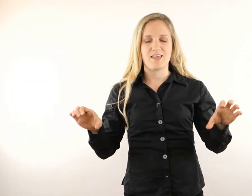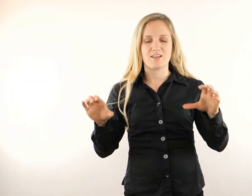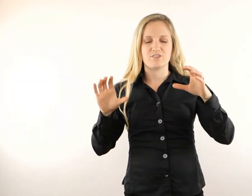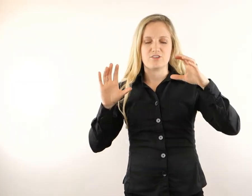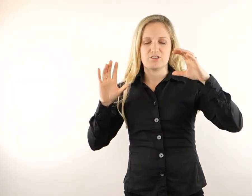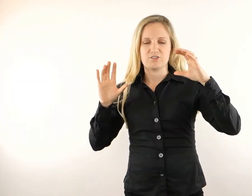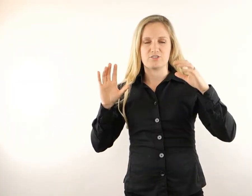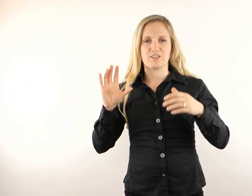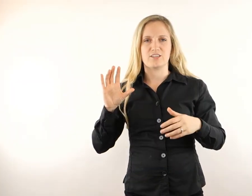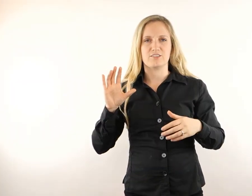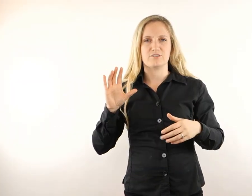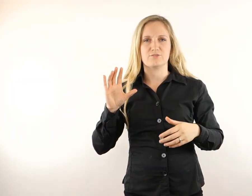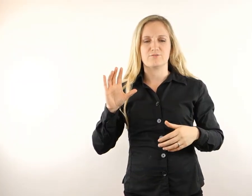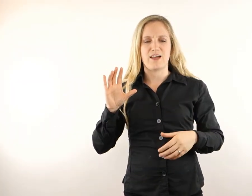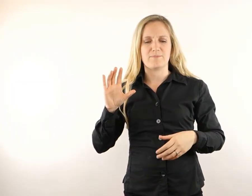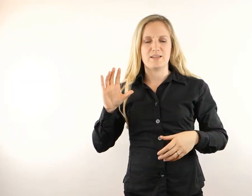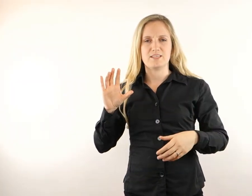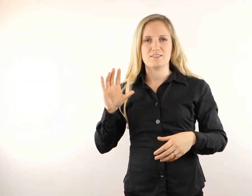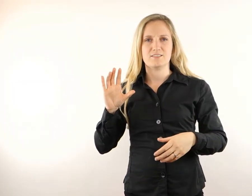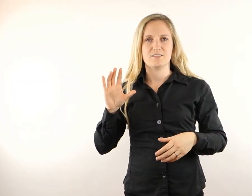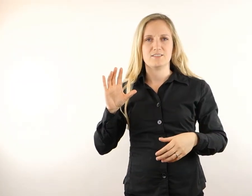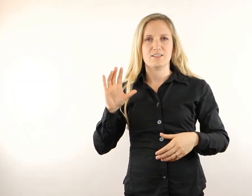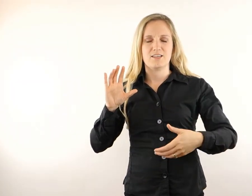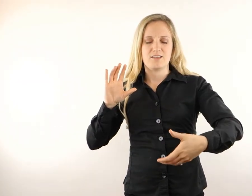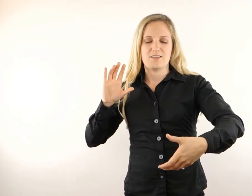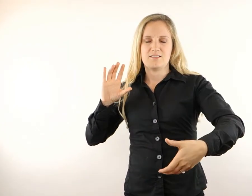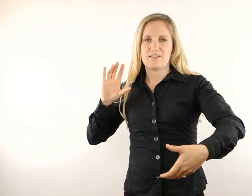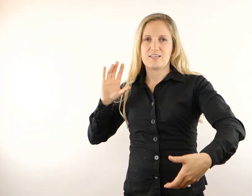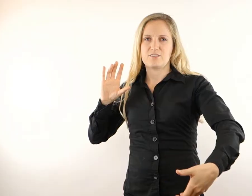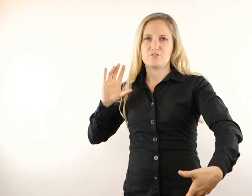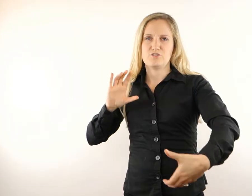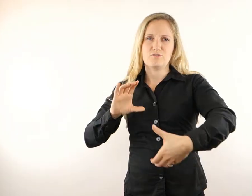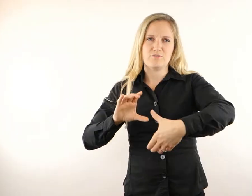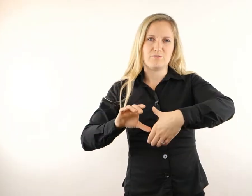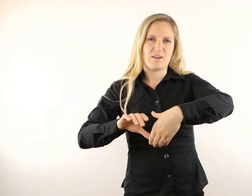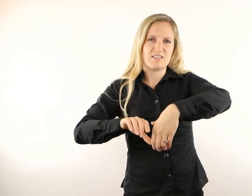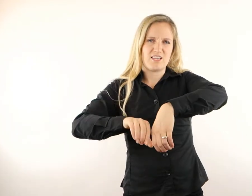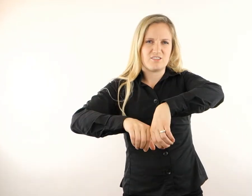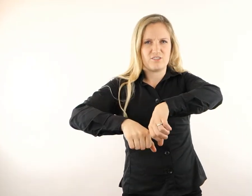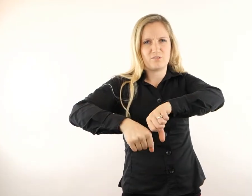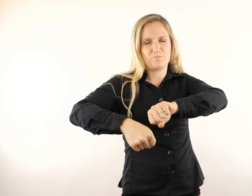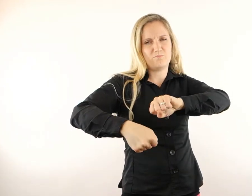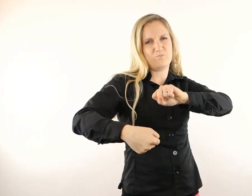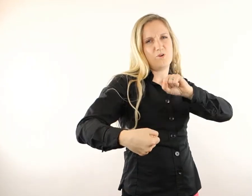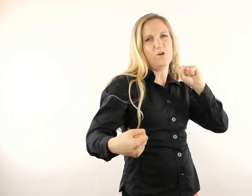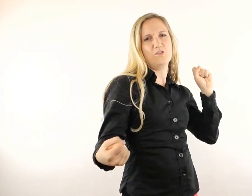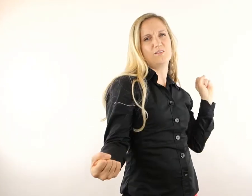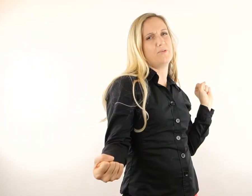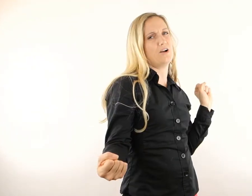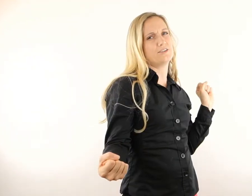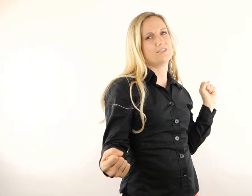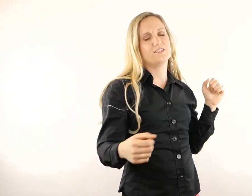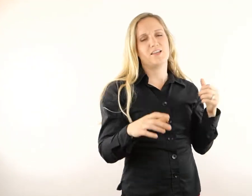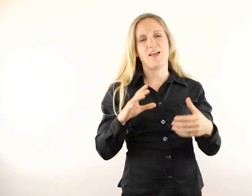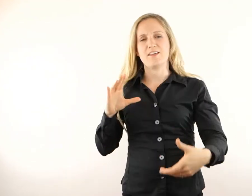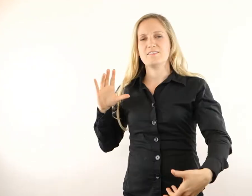and you're gonna grab it like 2 different ways and just pull it apart. And